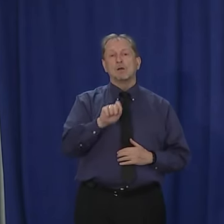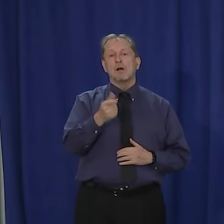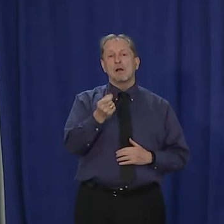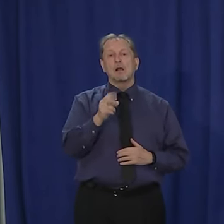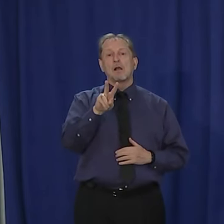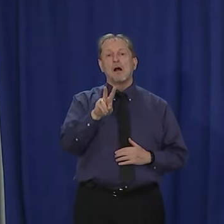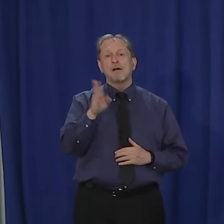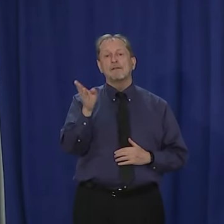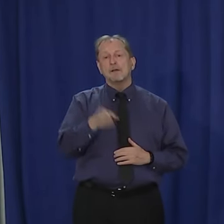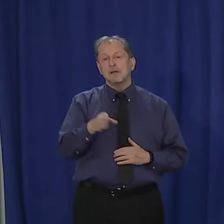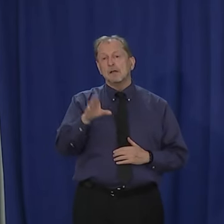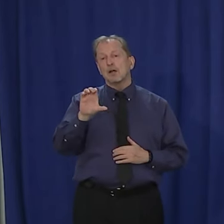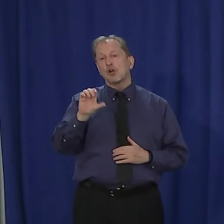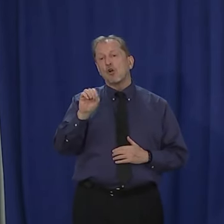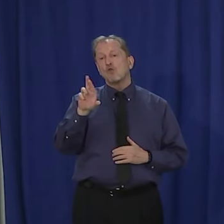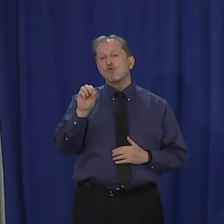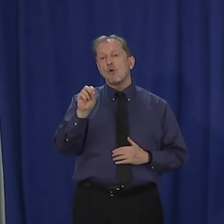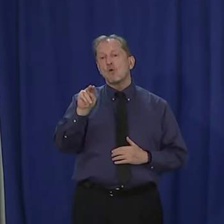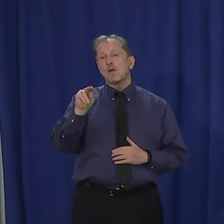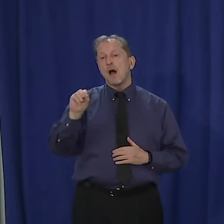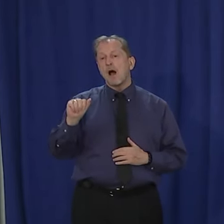chicago.gov/coronavirus. Once again, that's